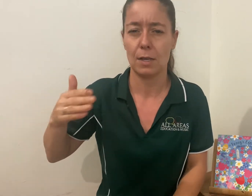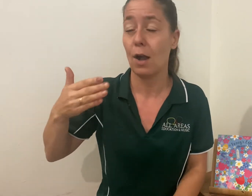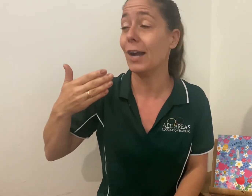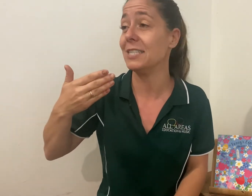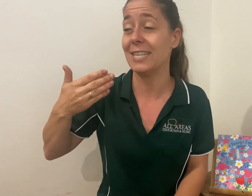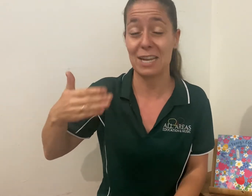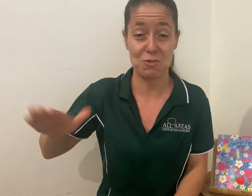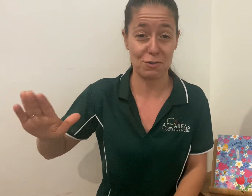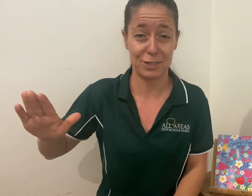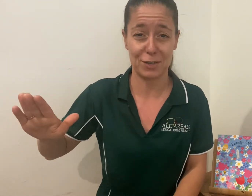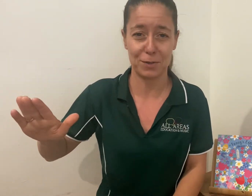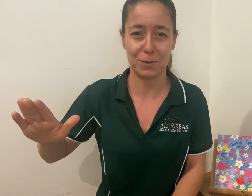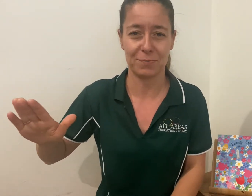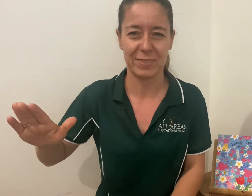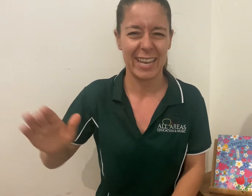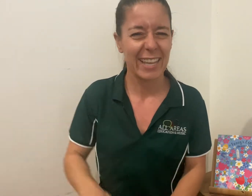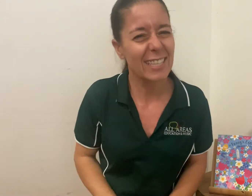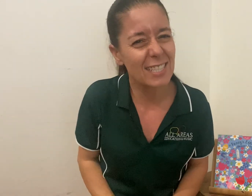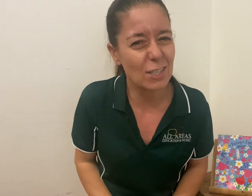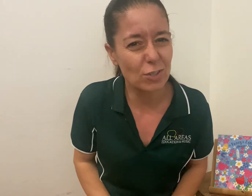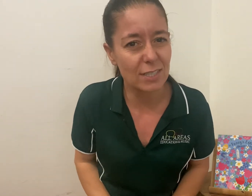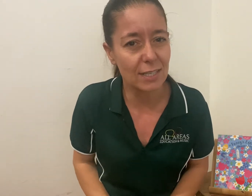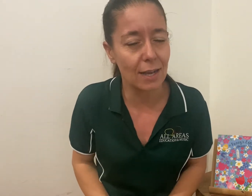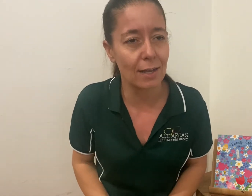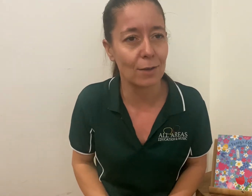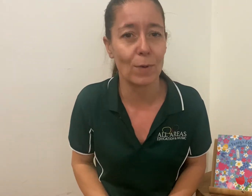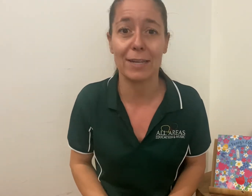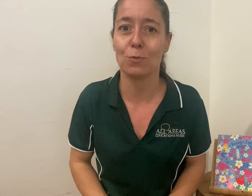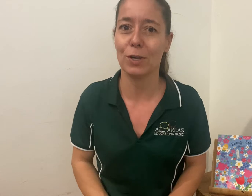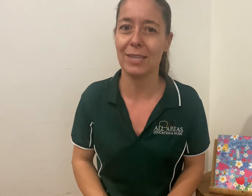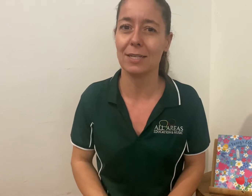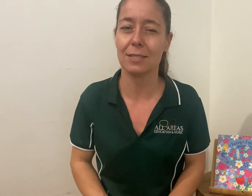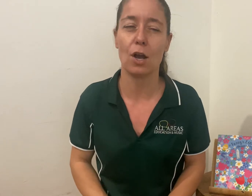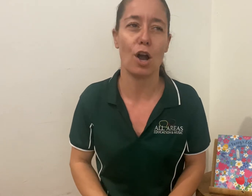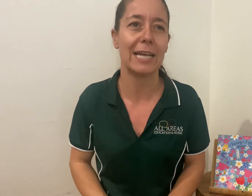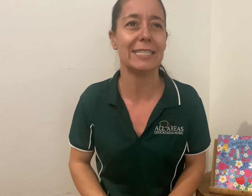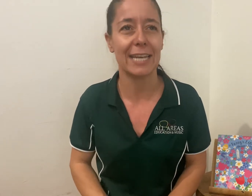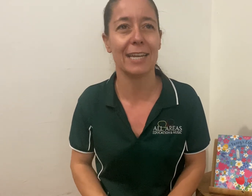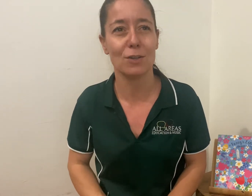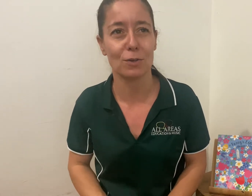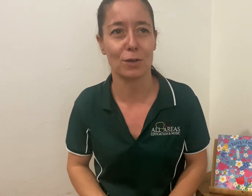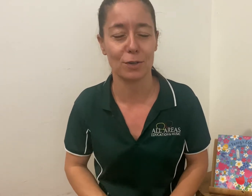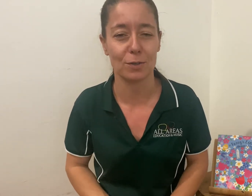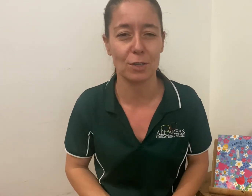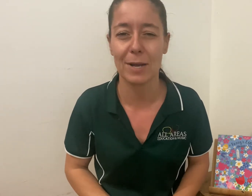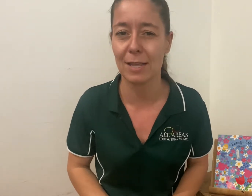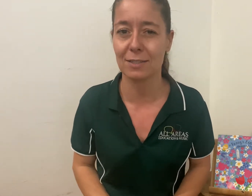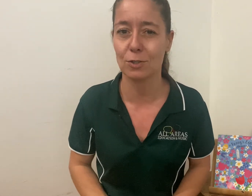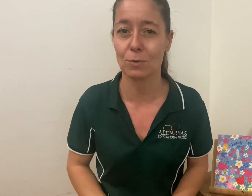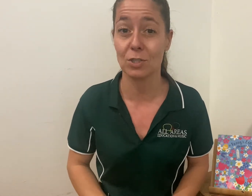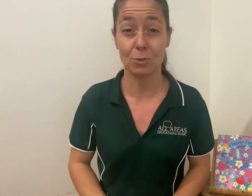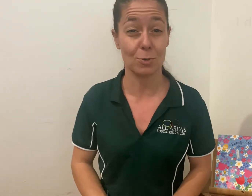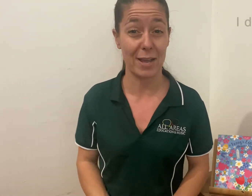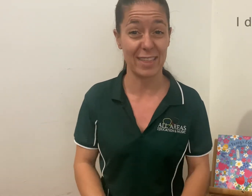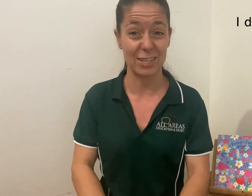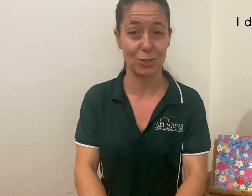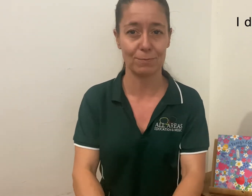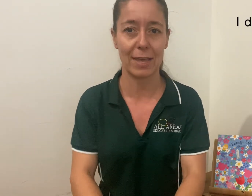I dare not go. That's an interesting way to word that, isn't it? I dare not go. You might like to talk to children about that too, that